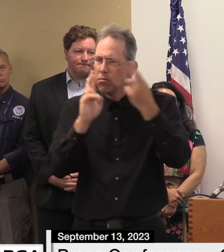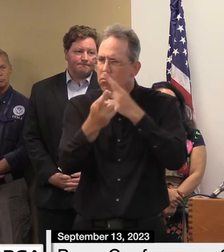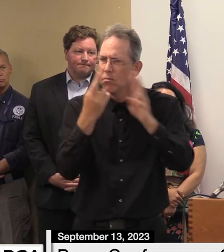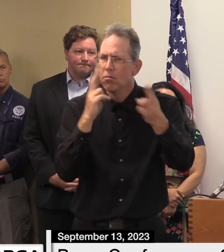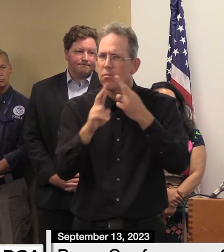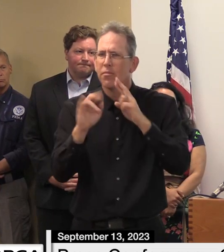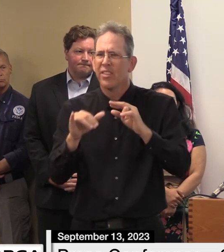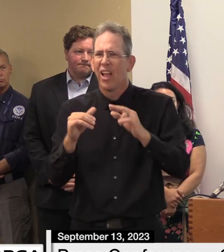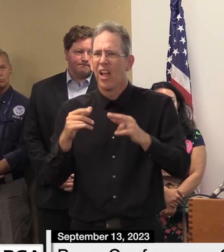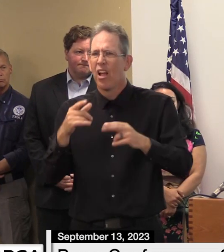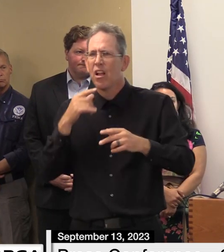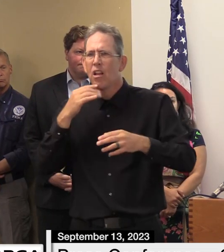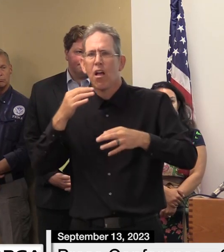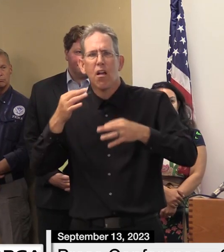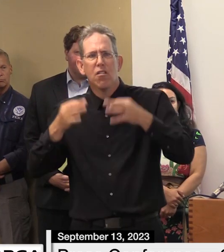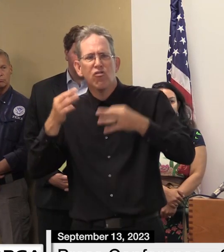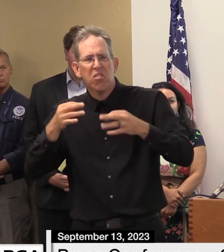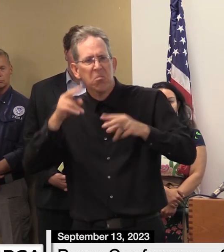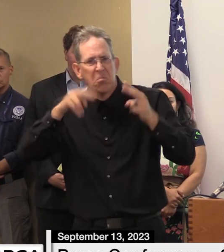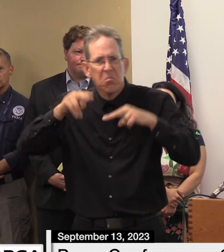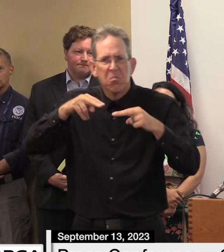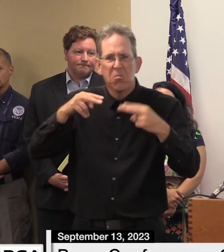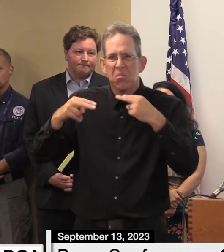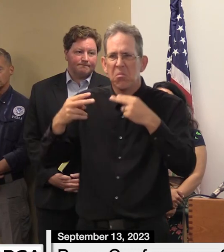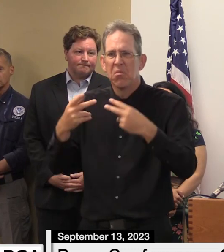tried and adjudicated.